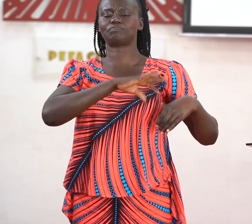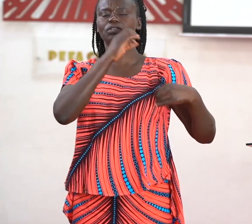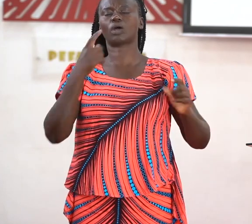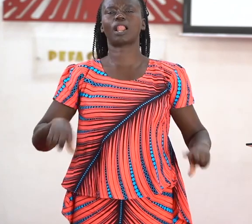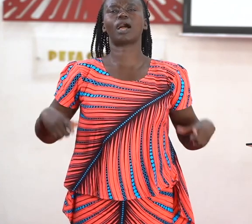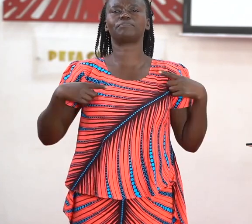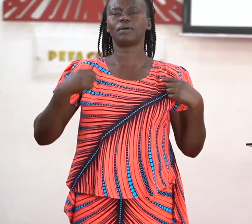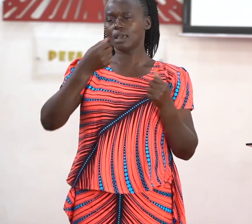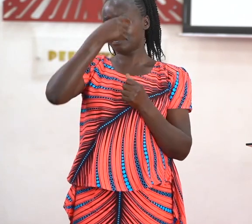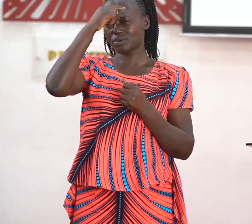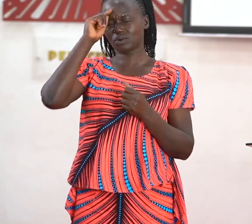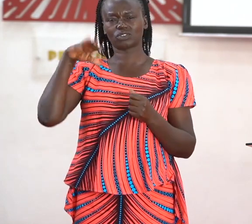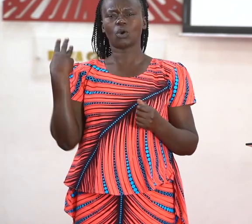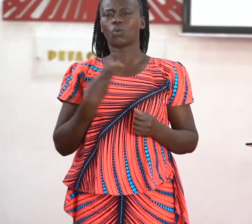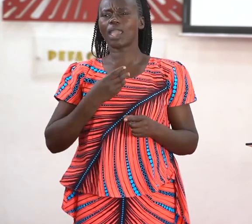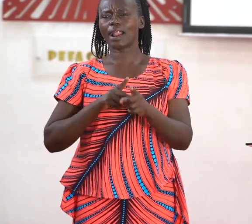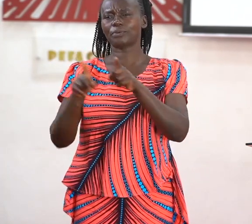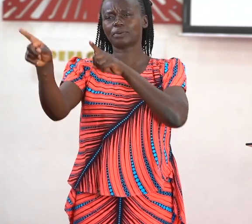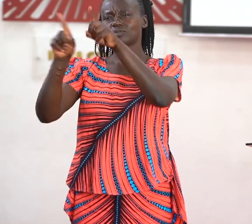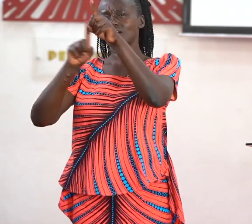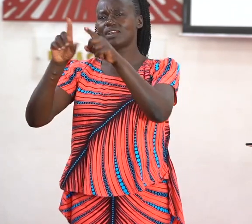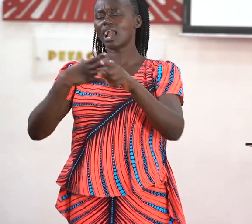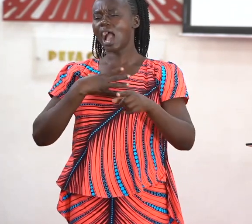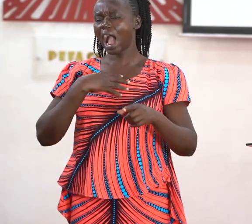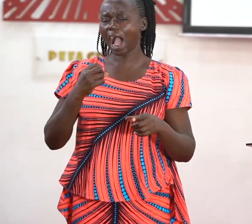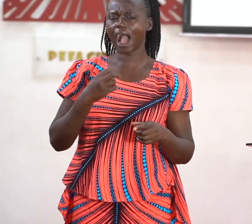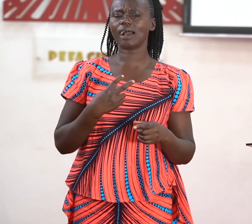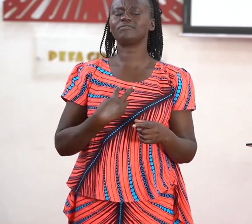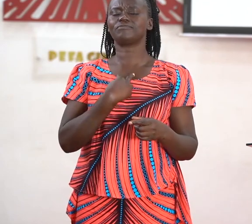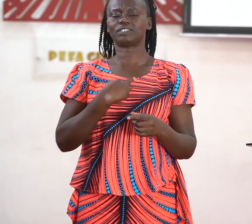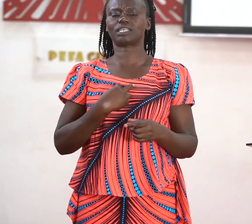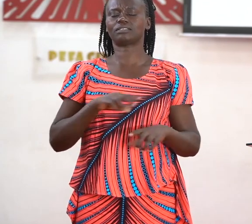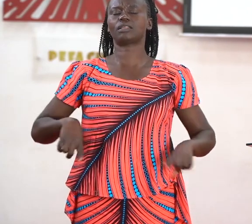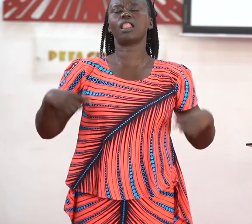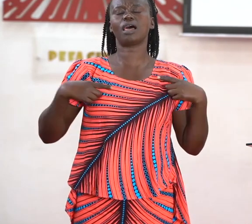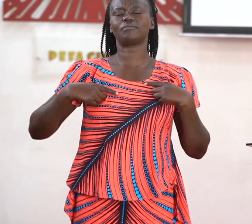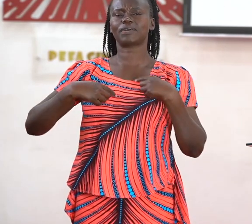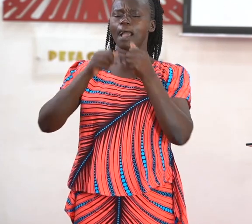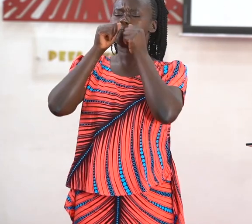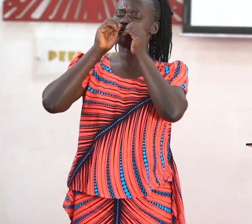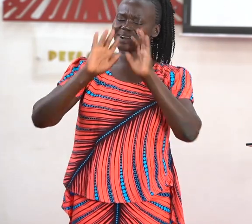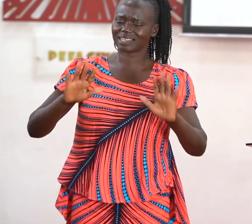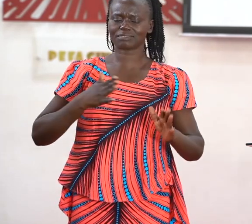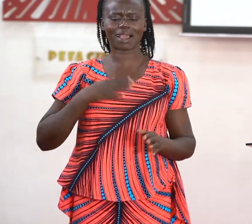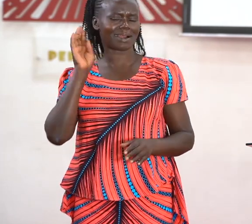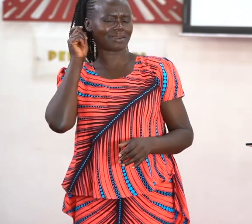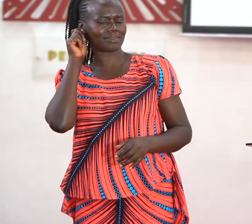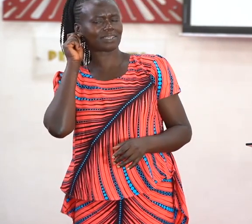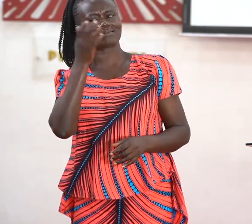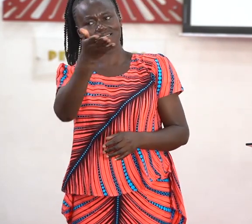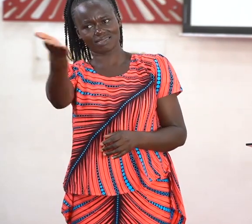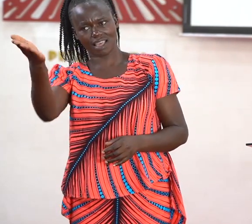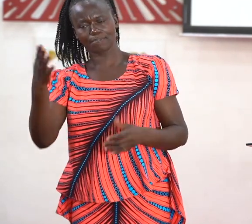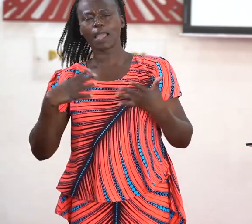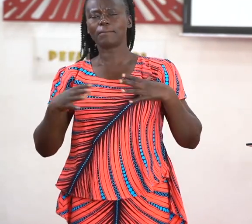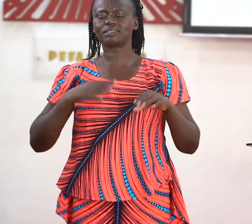we are pilgrims and strangers in this life, in the name of Jesus. Bless my listeners, oh God. May you